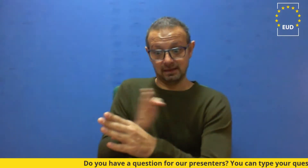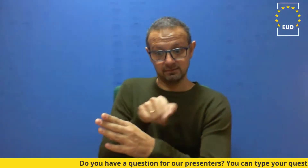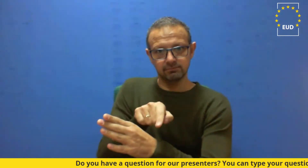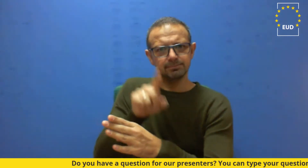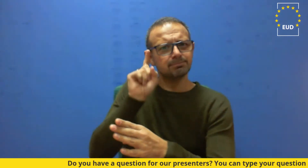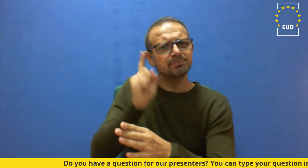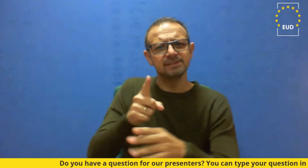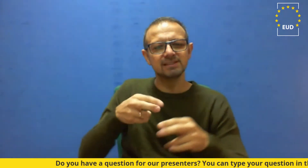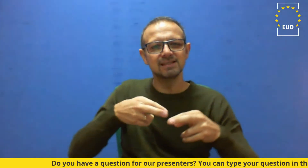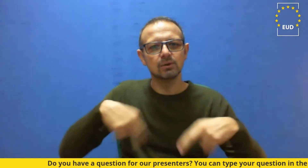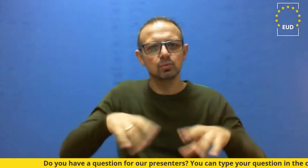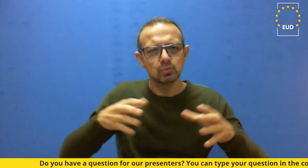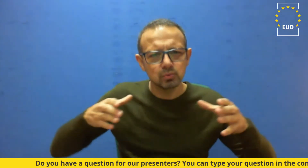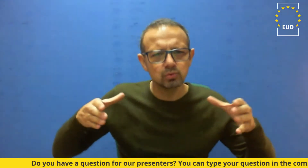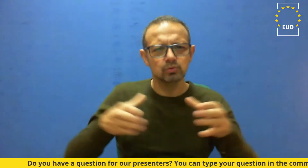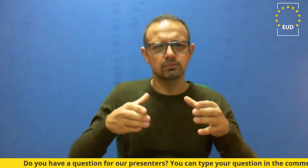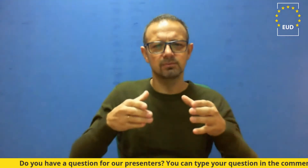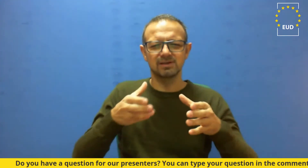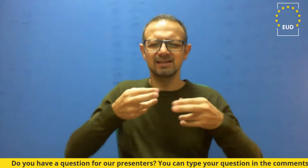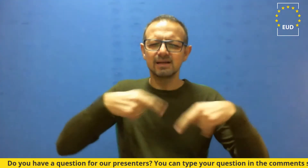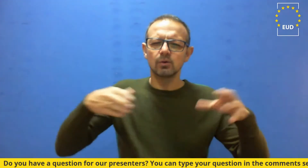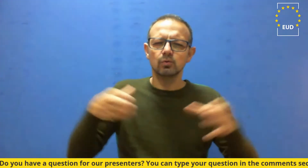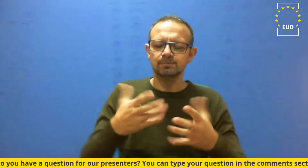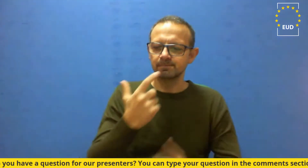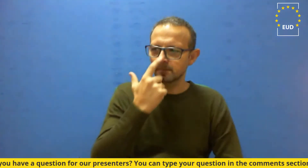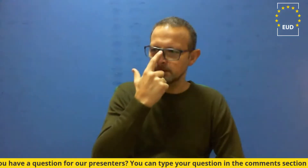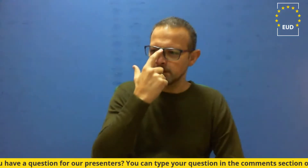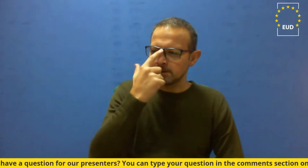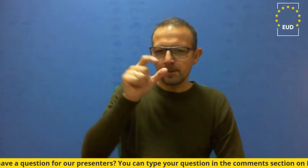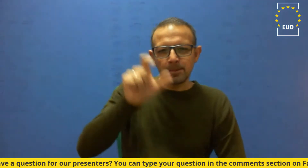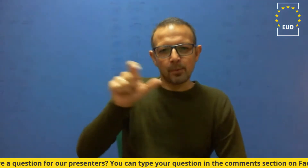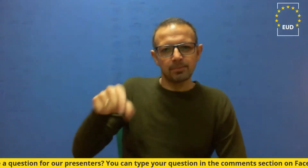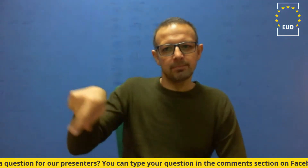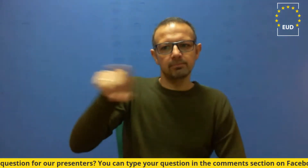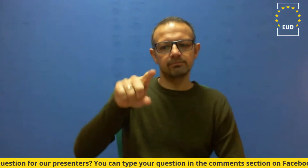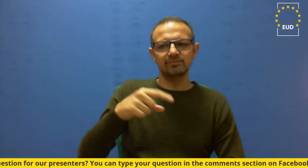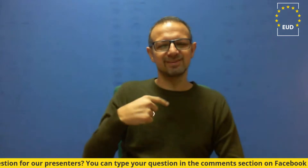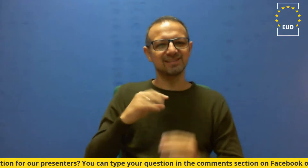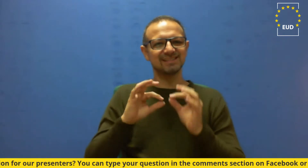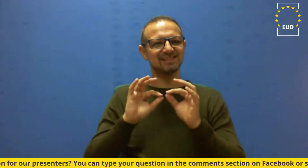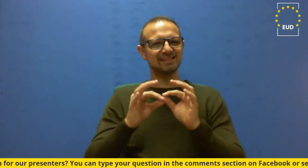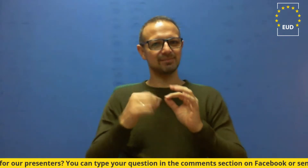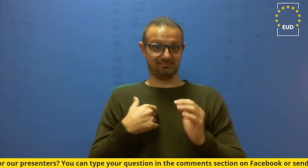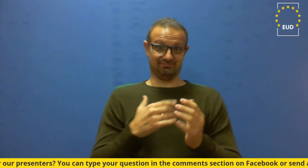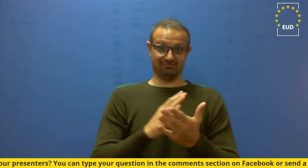guidelines and create some best practices. I'd like to share these with you today.